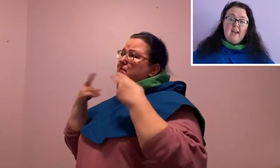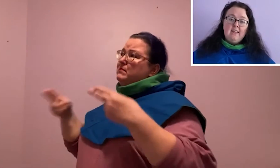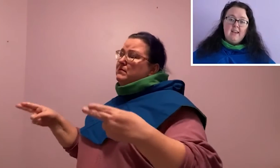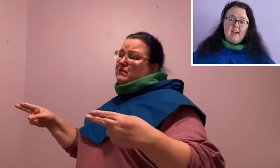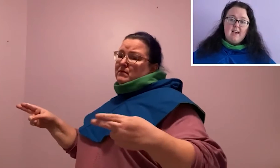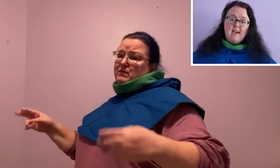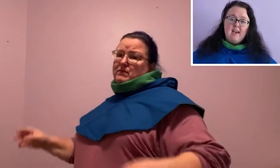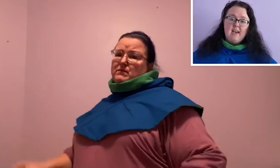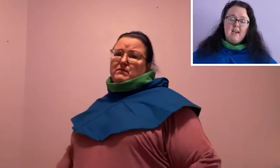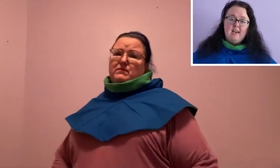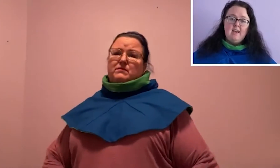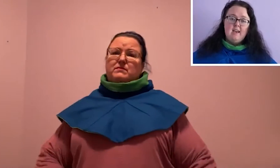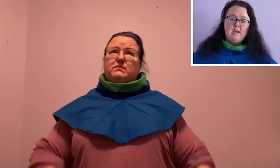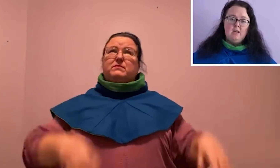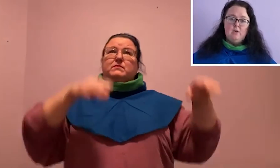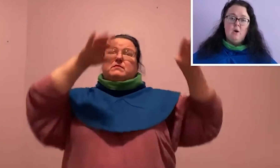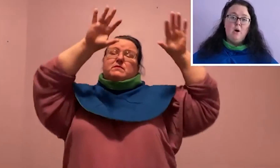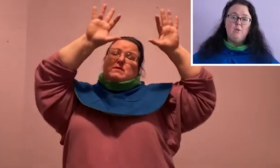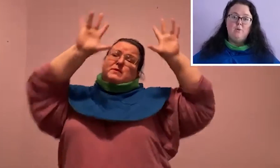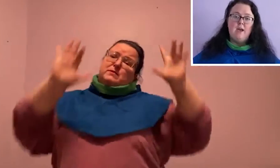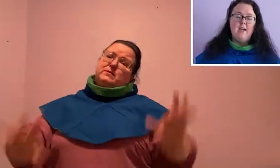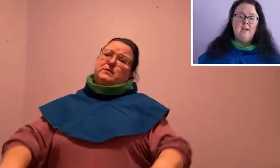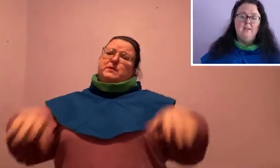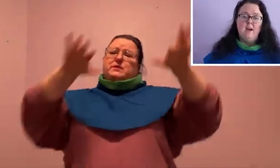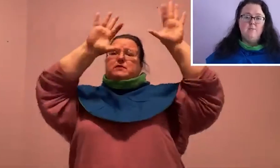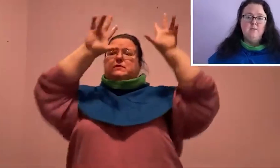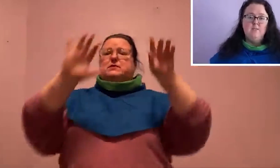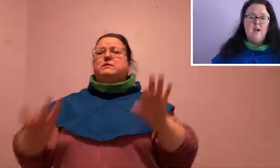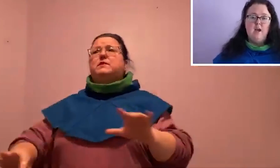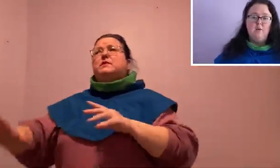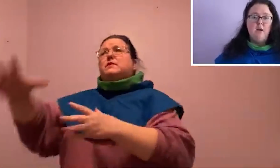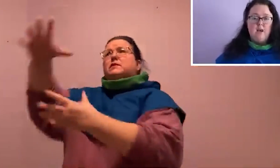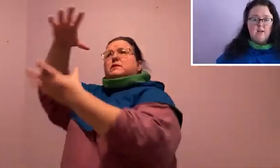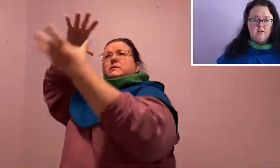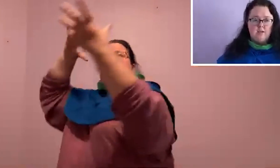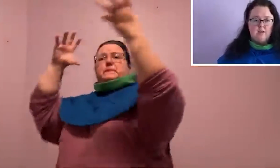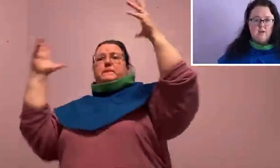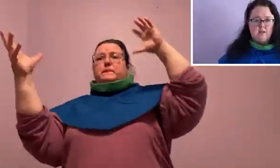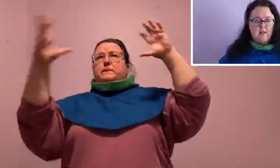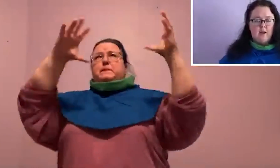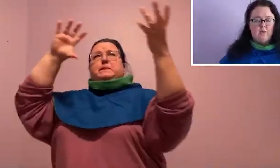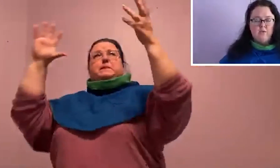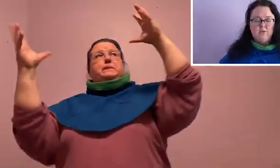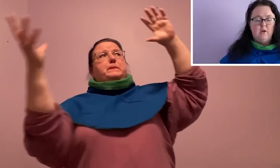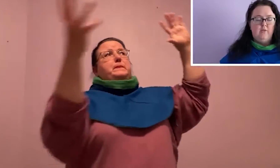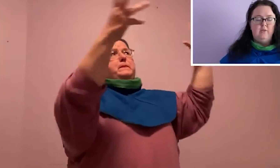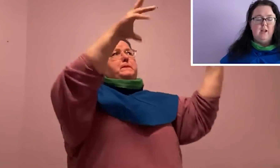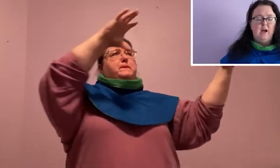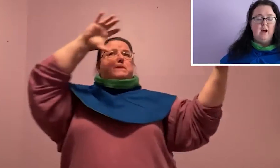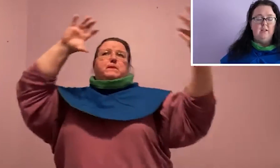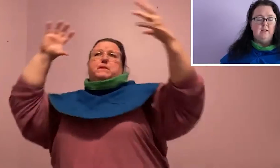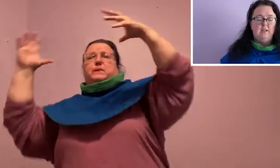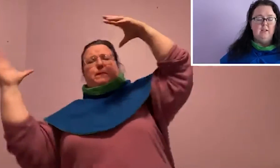Hey, hey, and all the rain comes down and all the clouds are